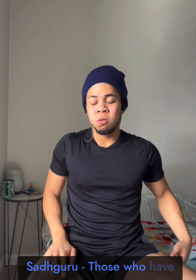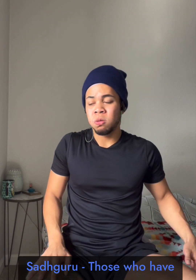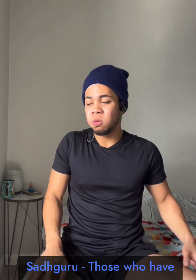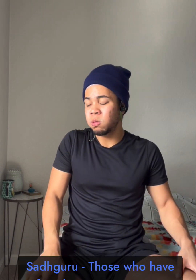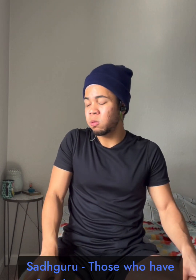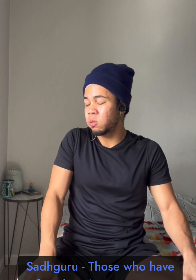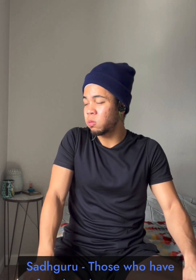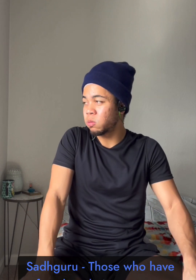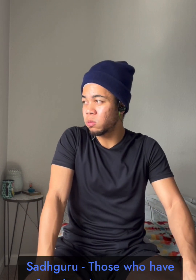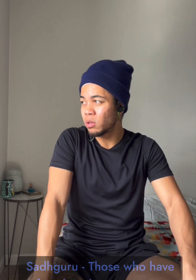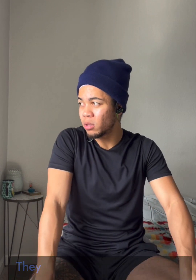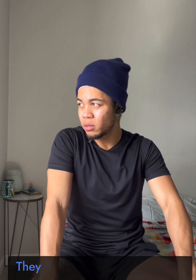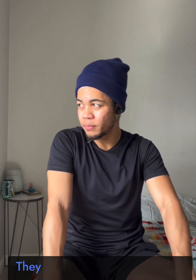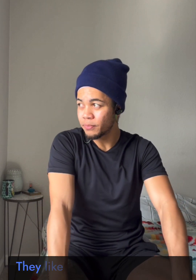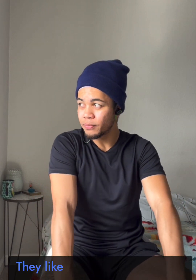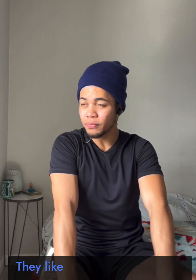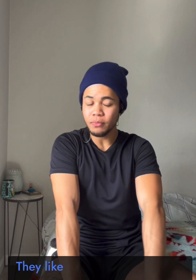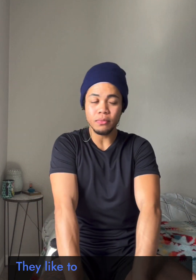They're like to pass their life with morality